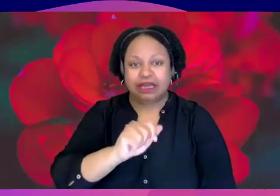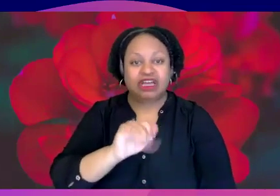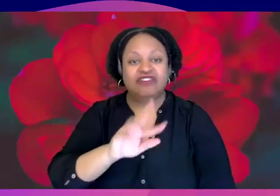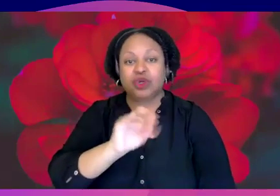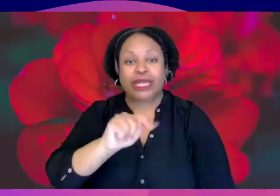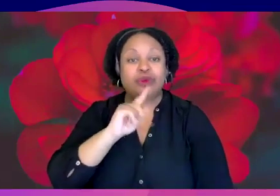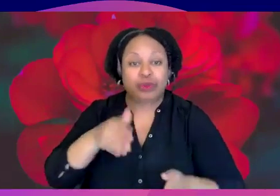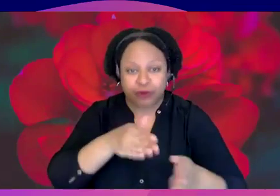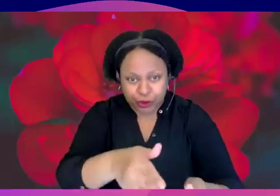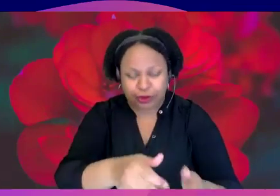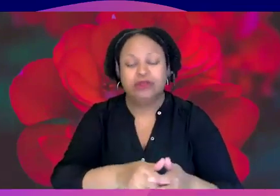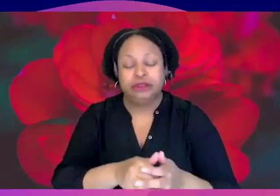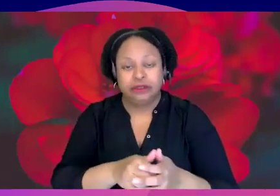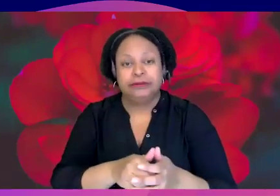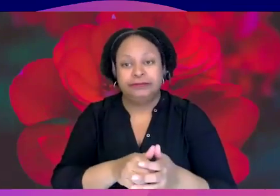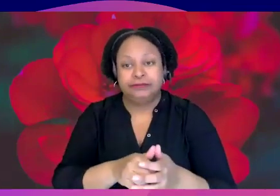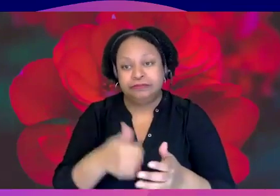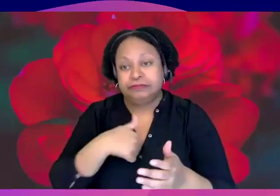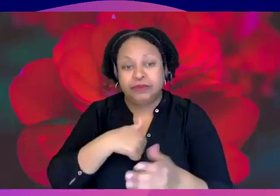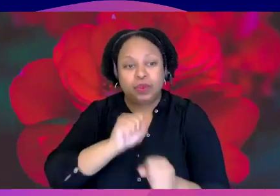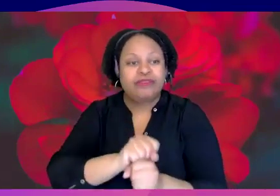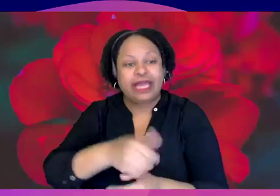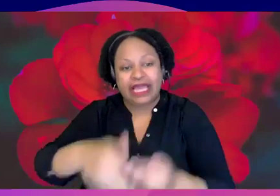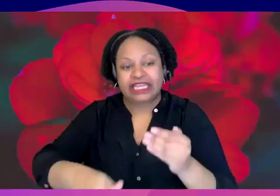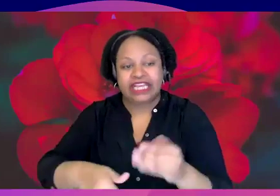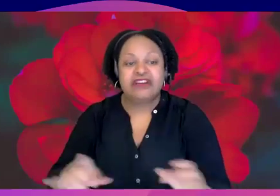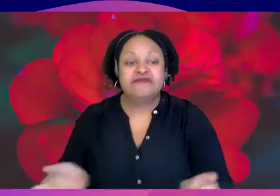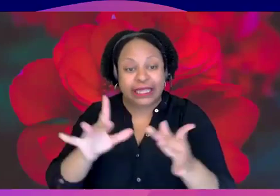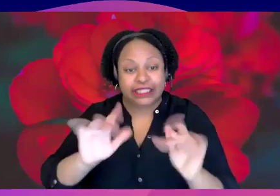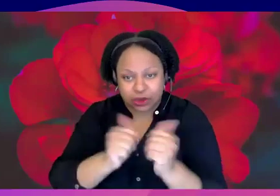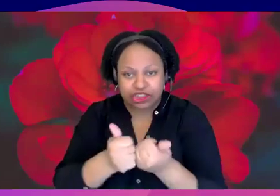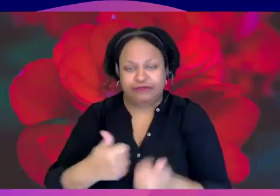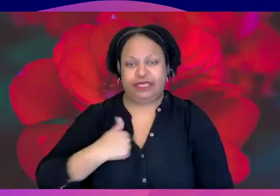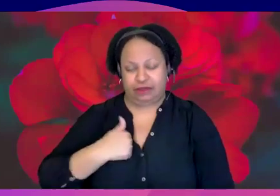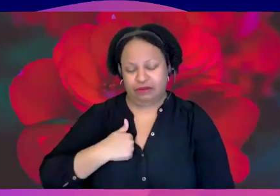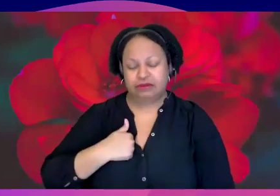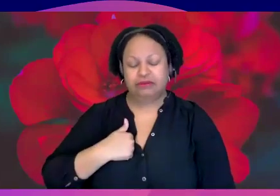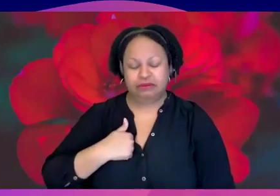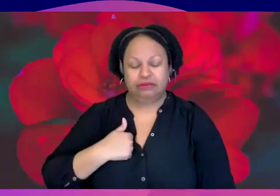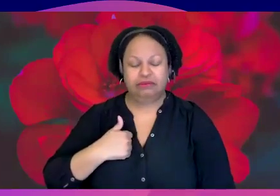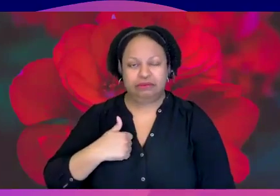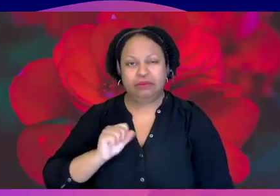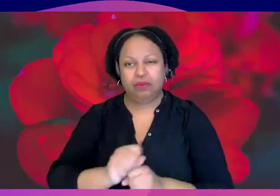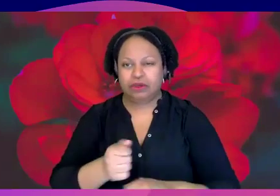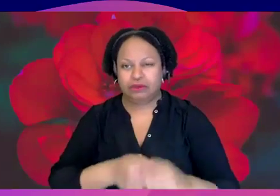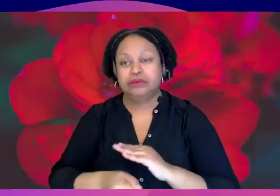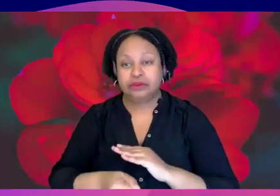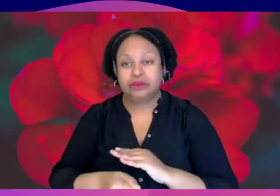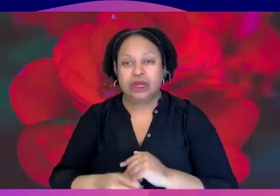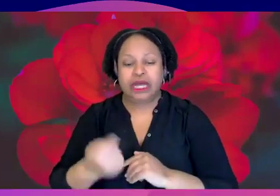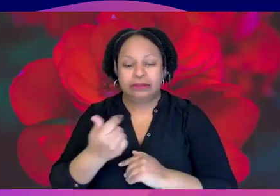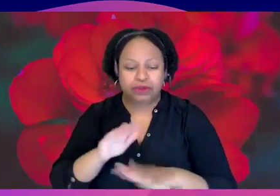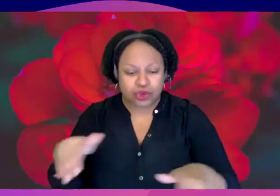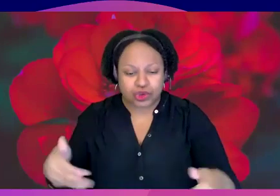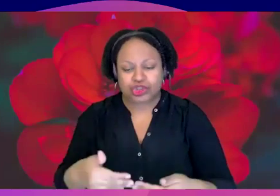Credit. And I'm with the Ending Violence Association of Canada. And a bit of an introduction